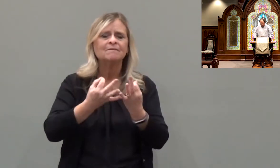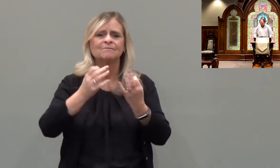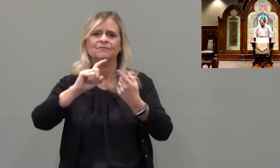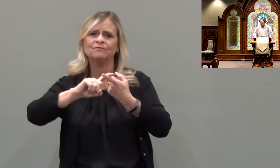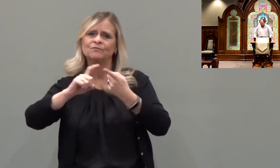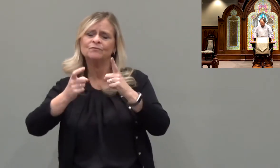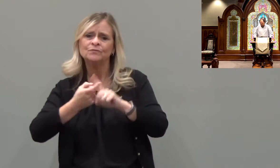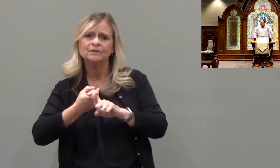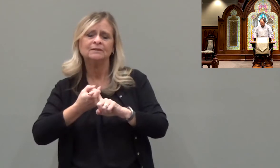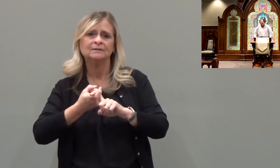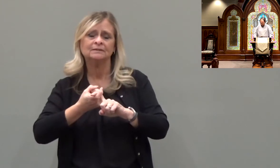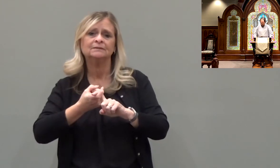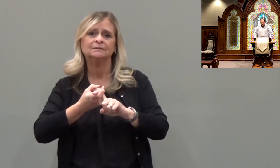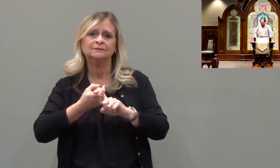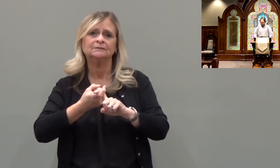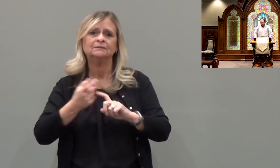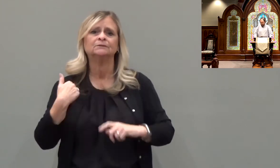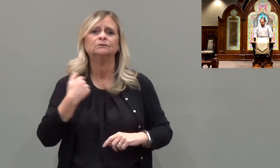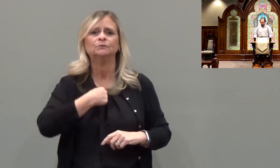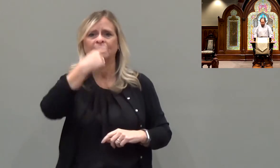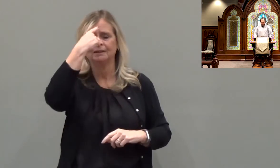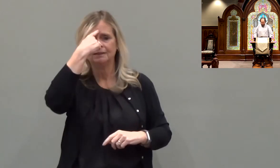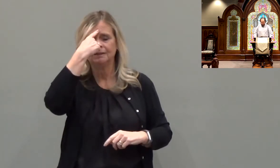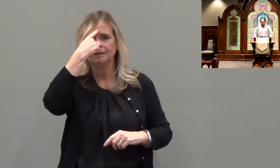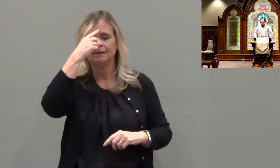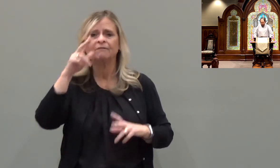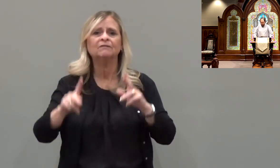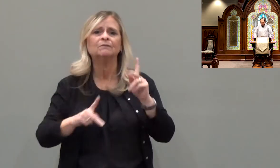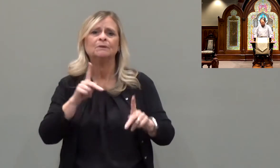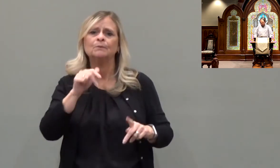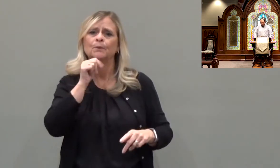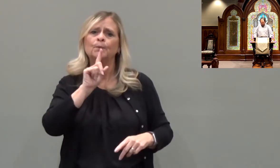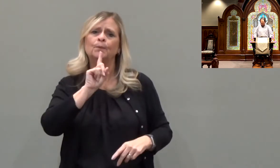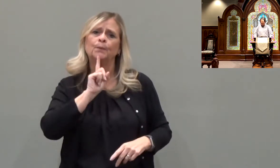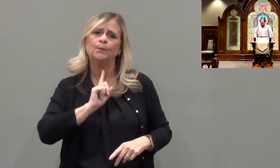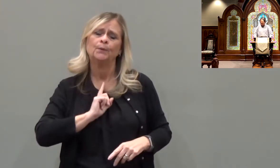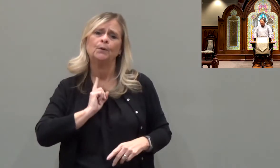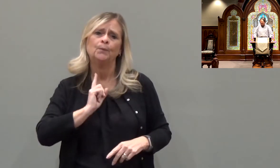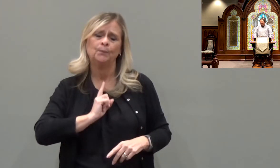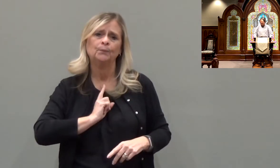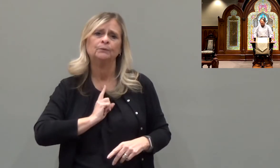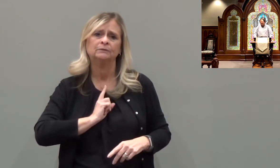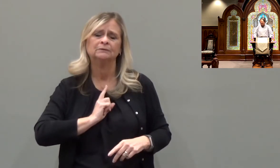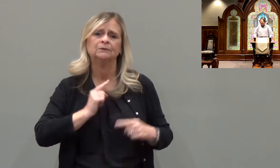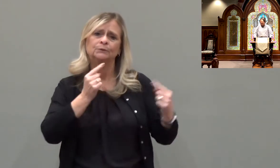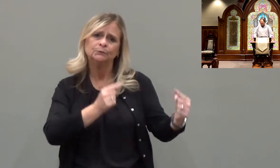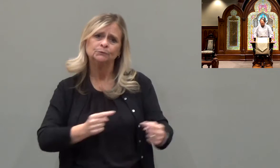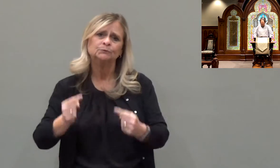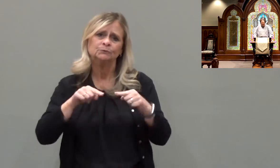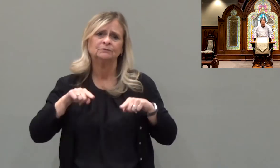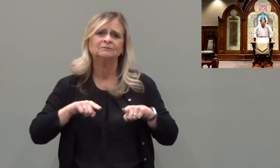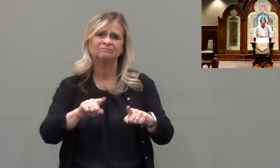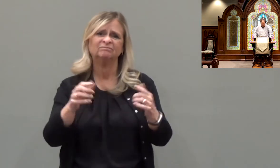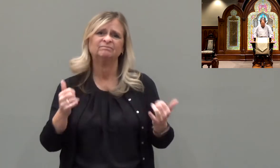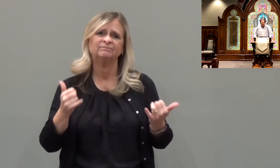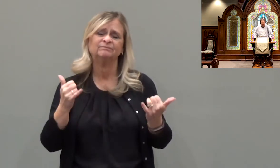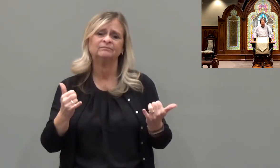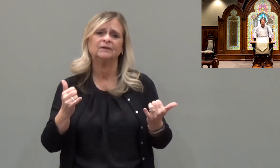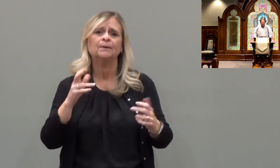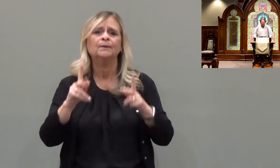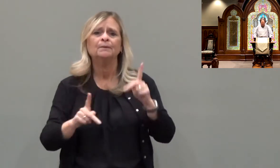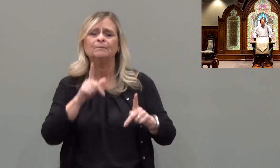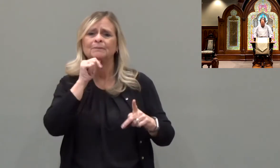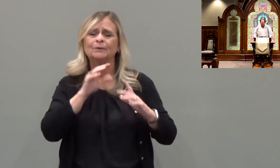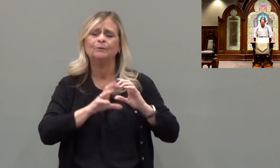friends. We think of those who are alone and those who are struggling in this time, for those who are